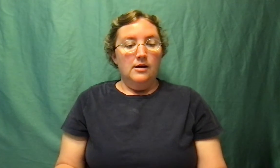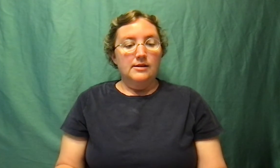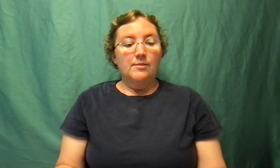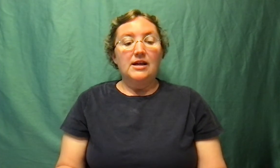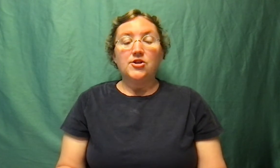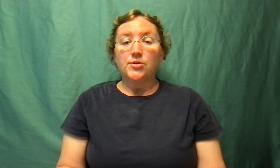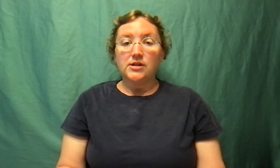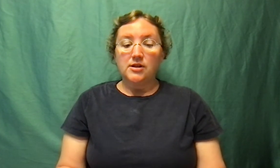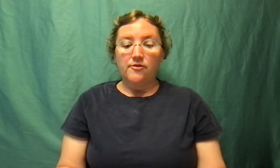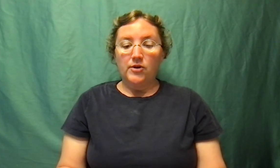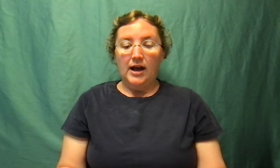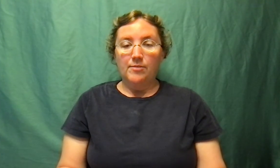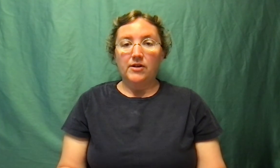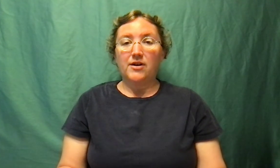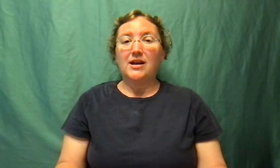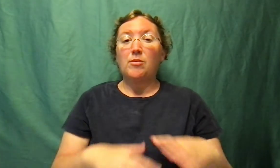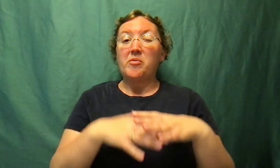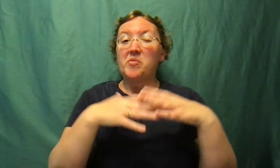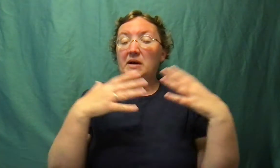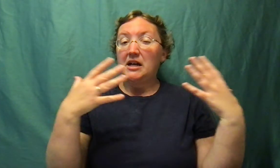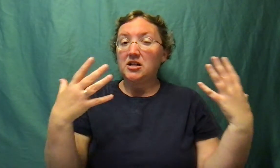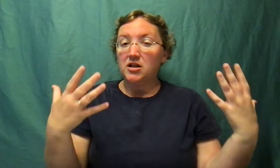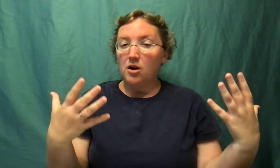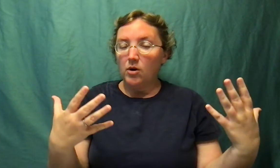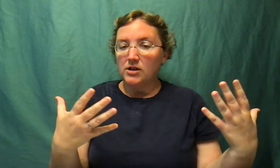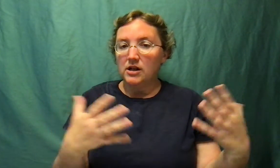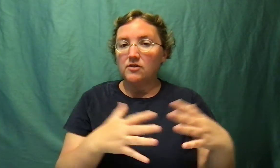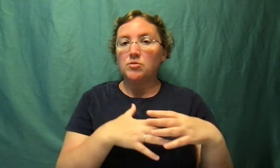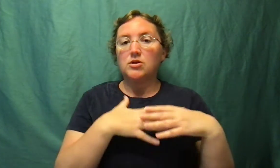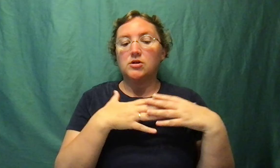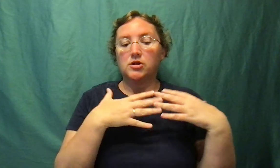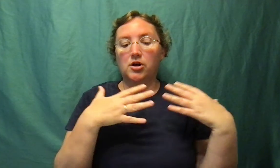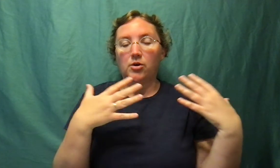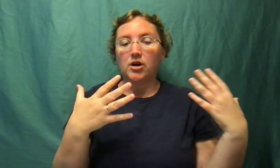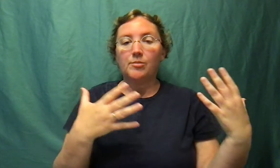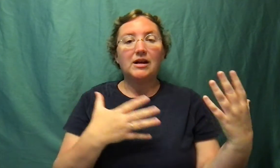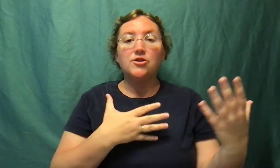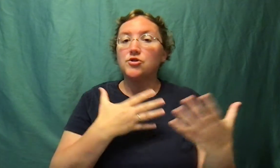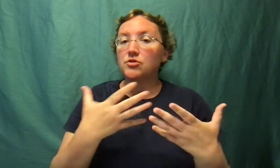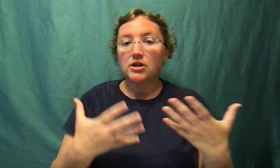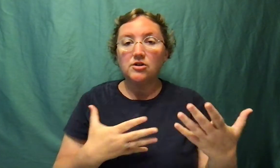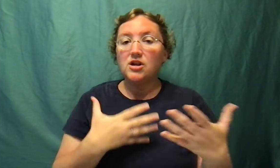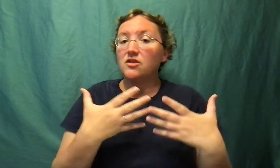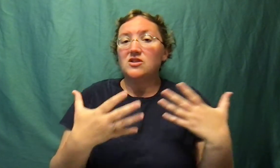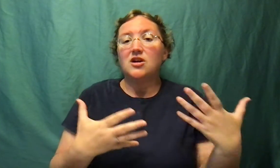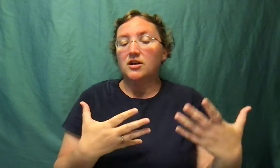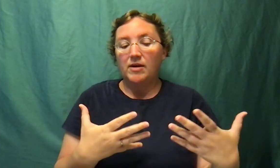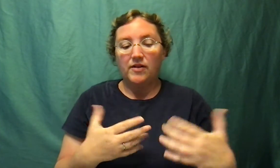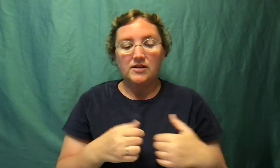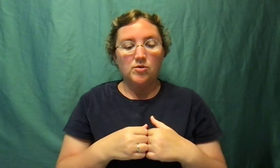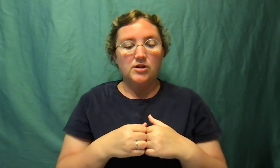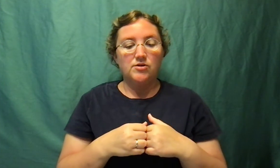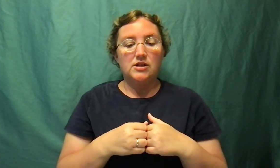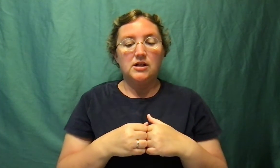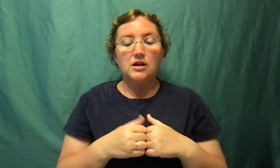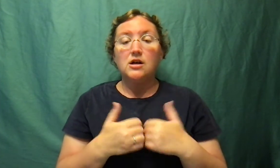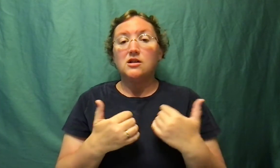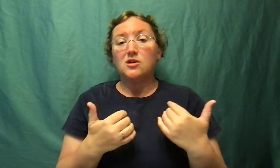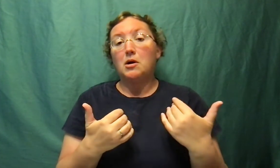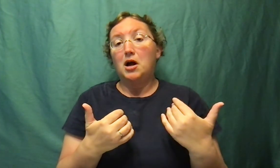Some interest vocabulary. Again, we're getting to know ourselves. We're going to be introducing ourselves and talking about things that we're interested in. So a couple